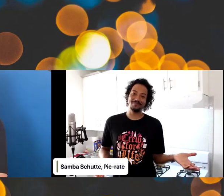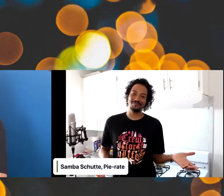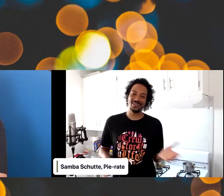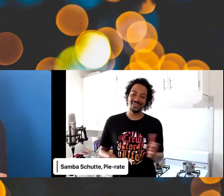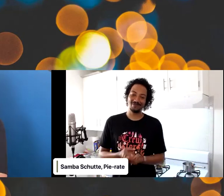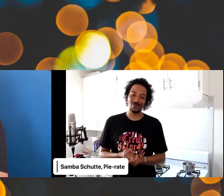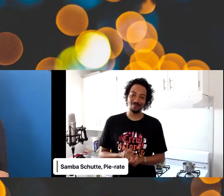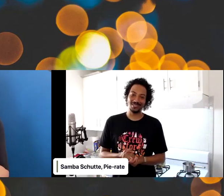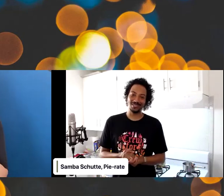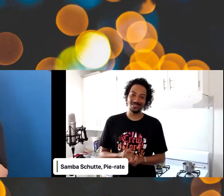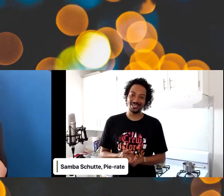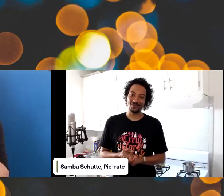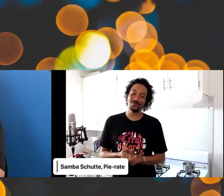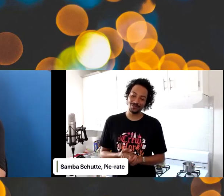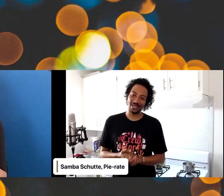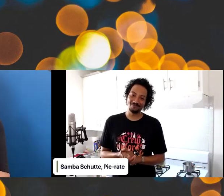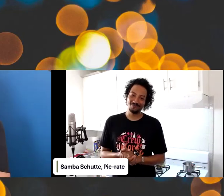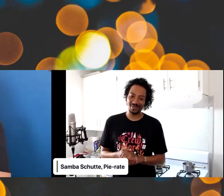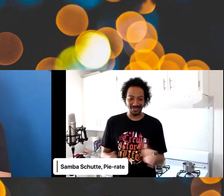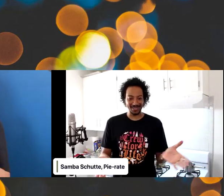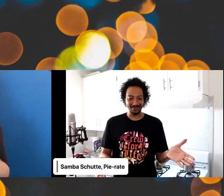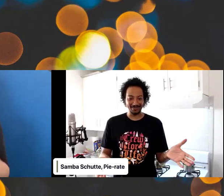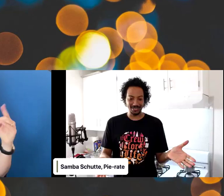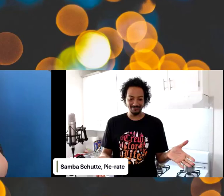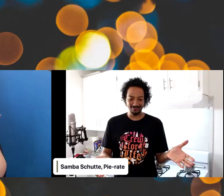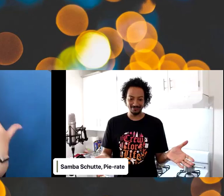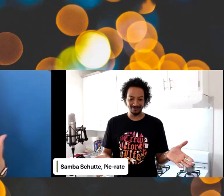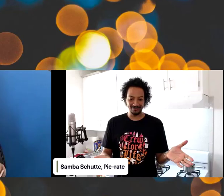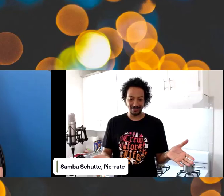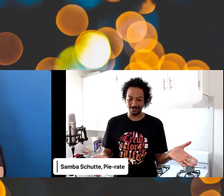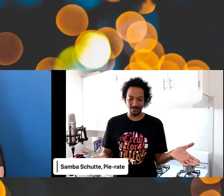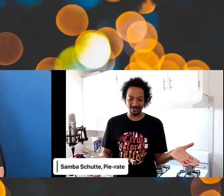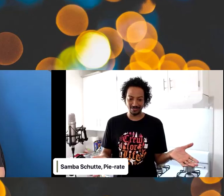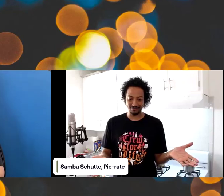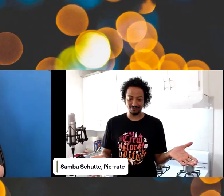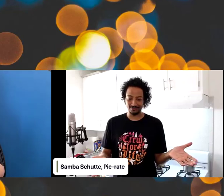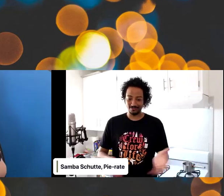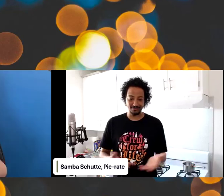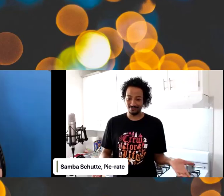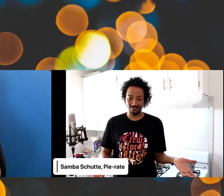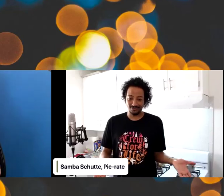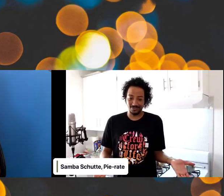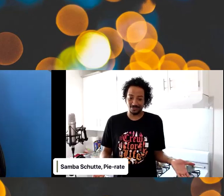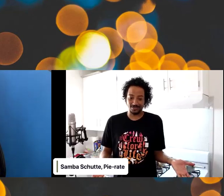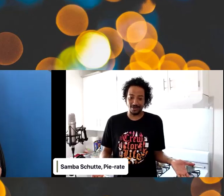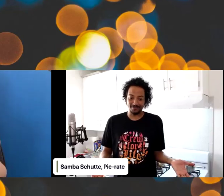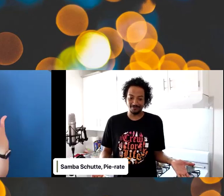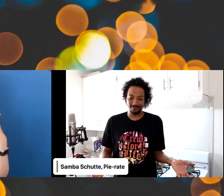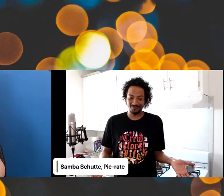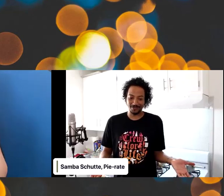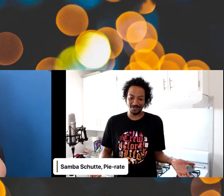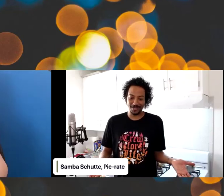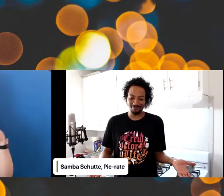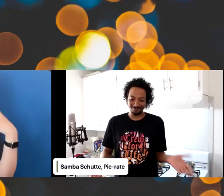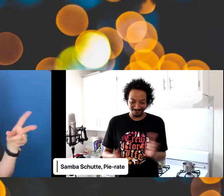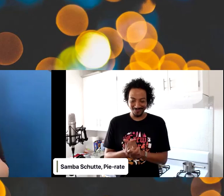mom. And I'm so happy to share with you today. Charlie, shall we just... Let's party. Let's get into it. Start? Shall